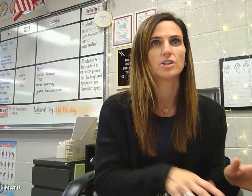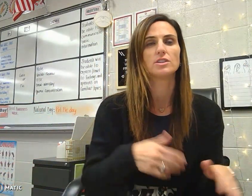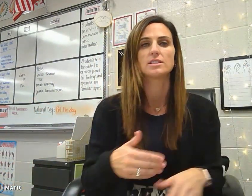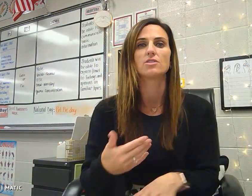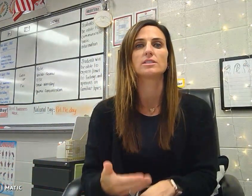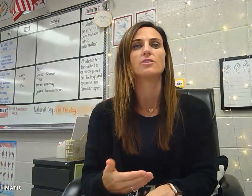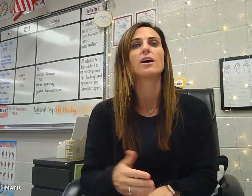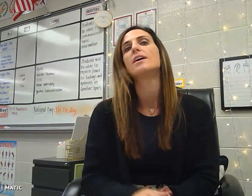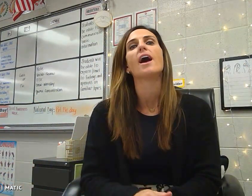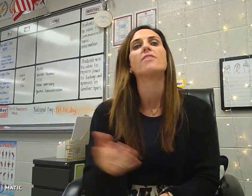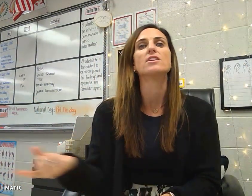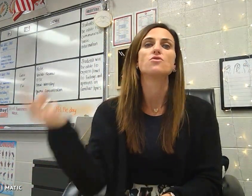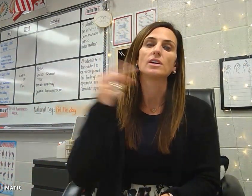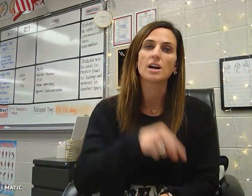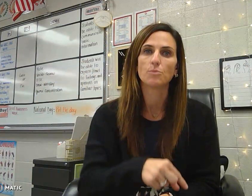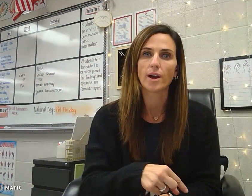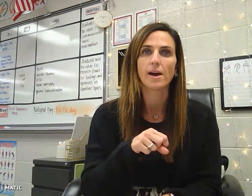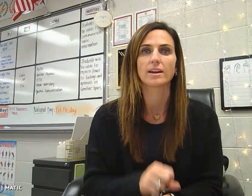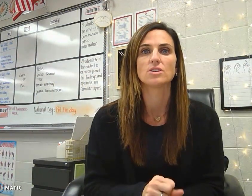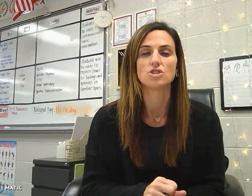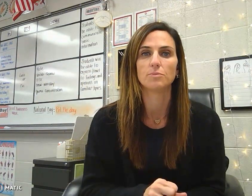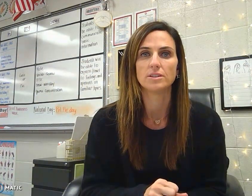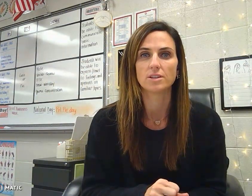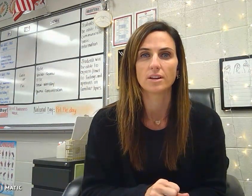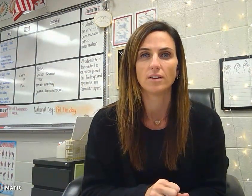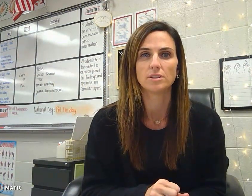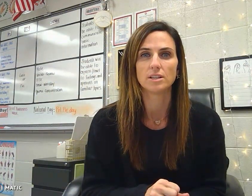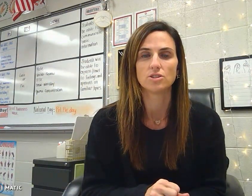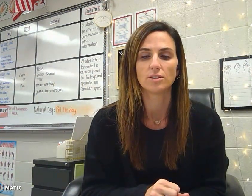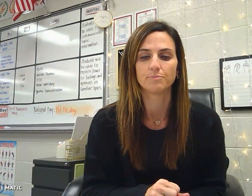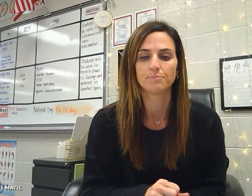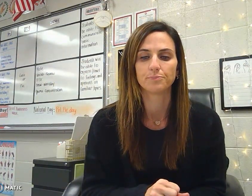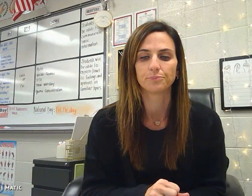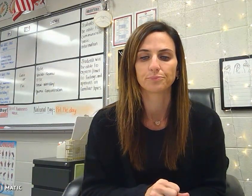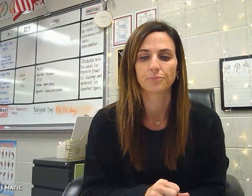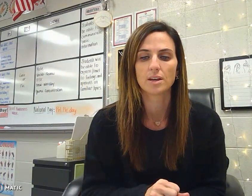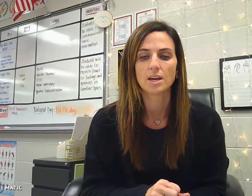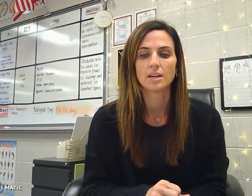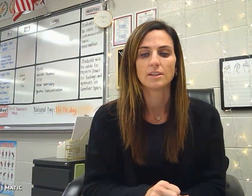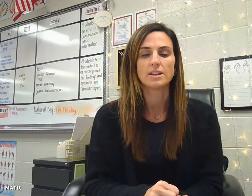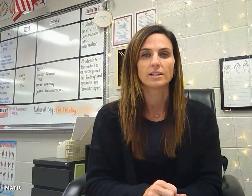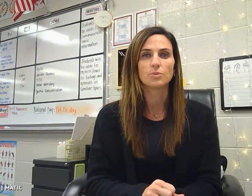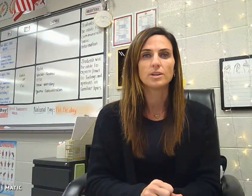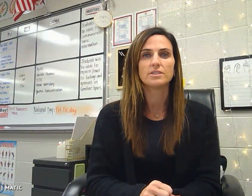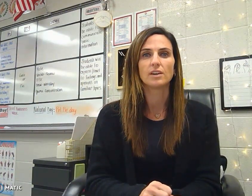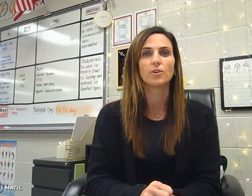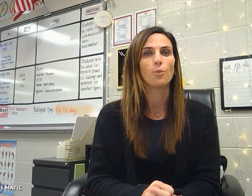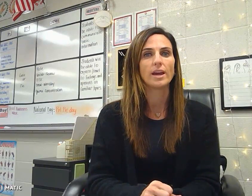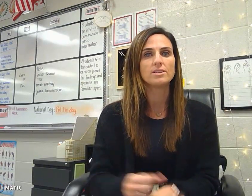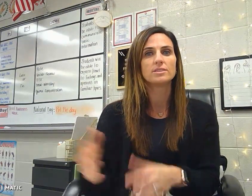phone, etc., and then you can come right back and jump into the conversation. The next one, the sign for wait,